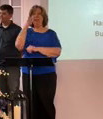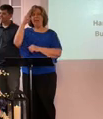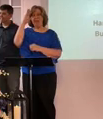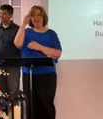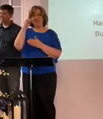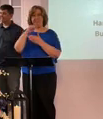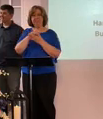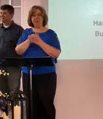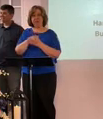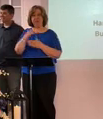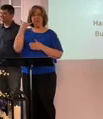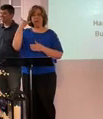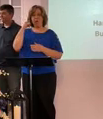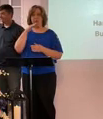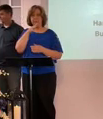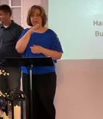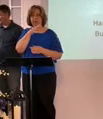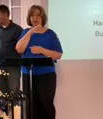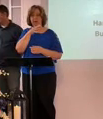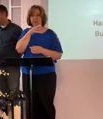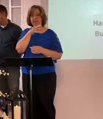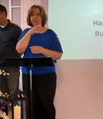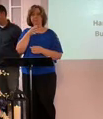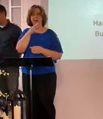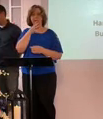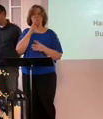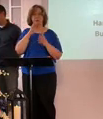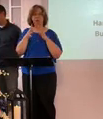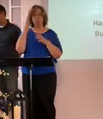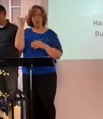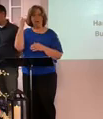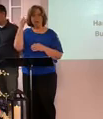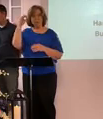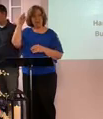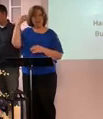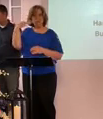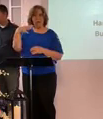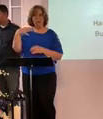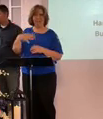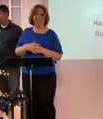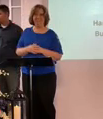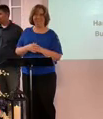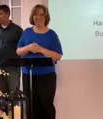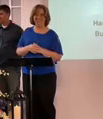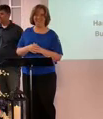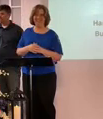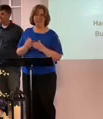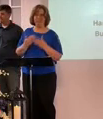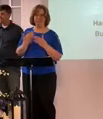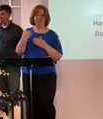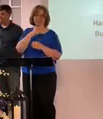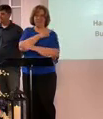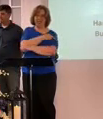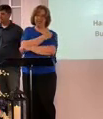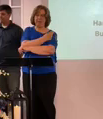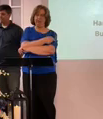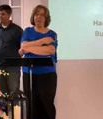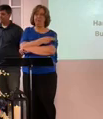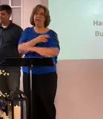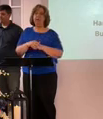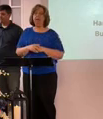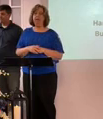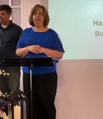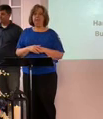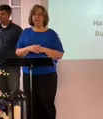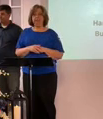to go straight to the hospital. So we went there, and my labor went on for a while.